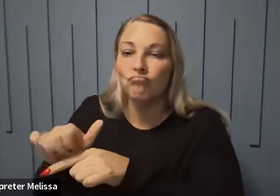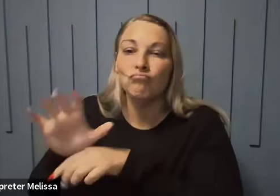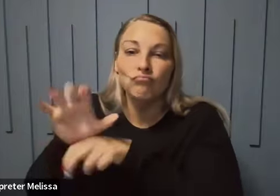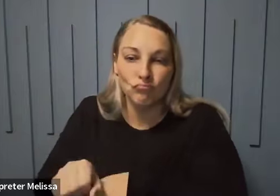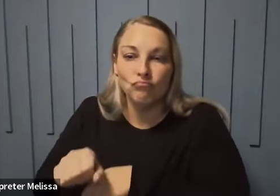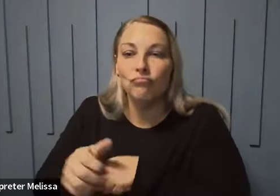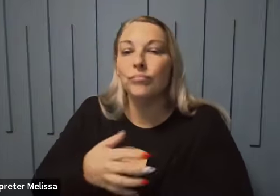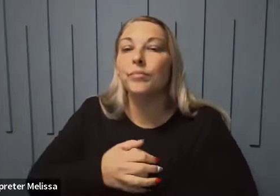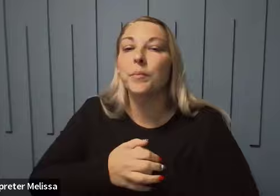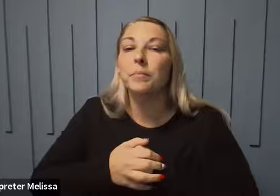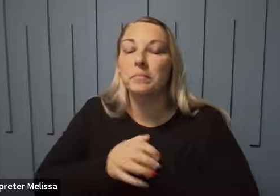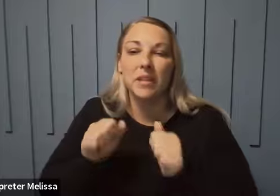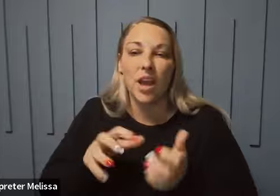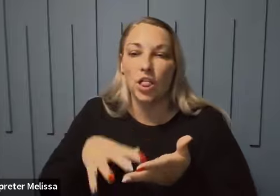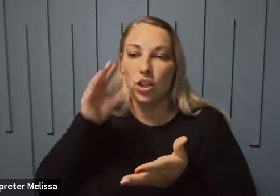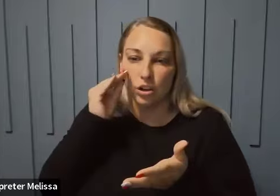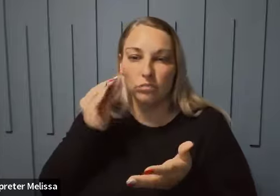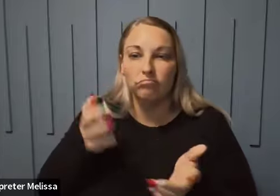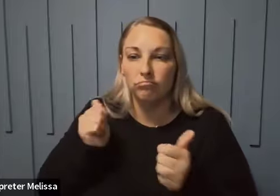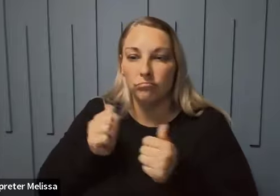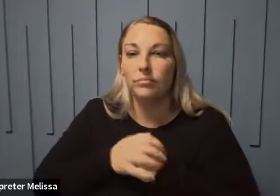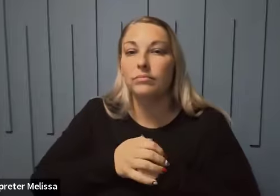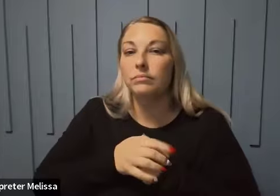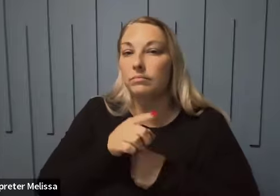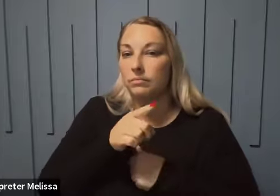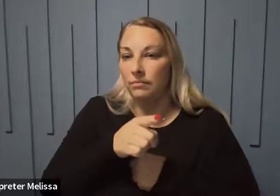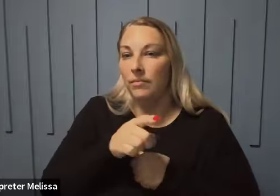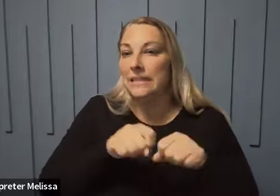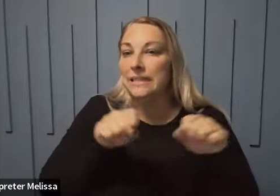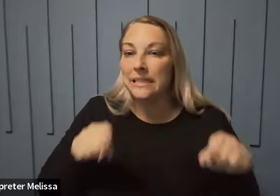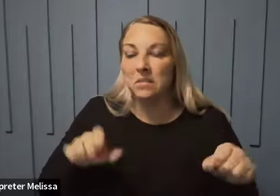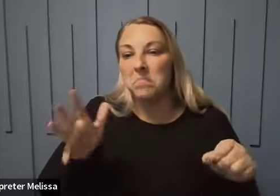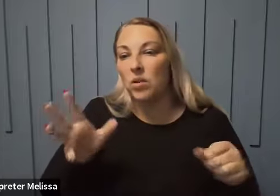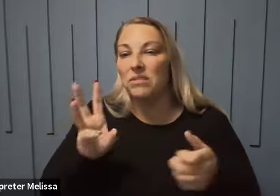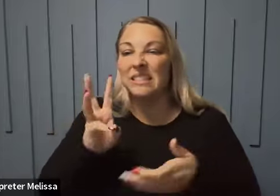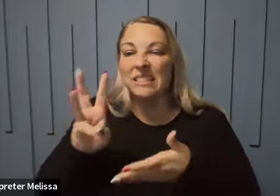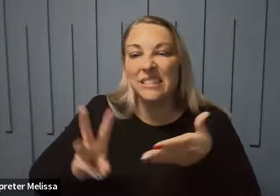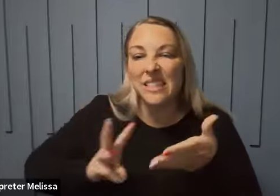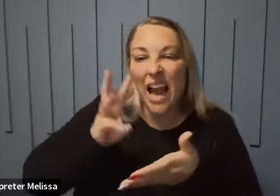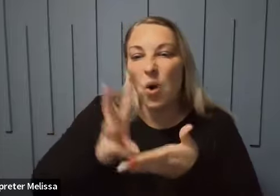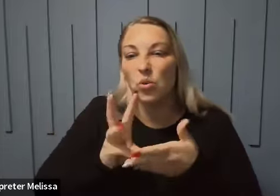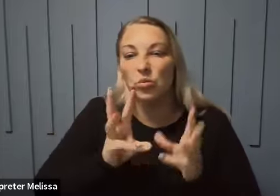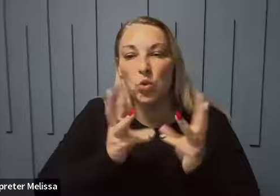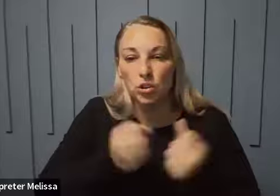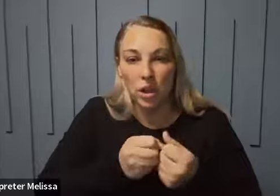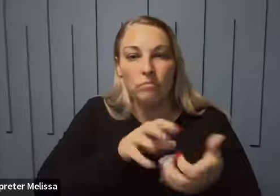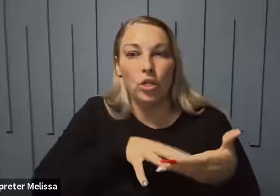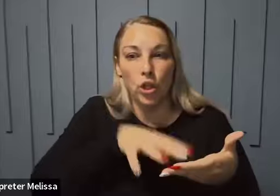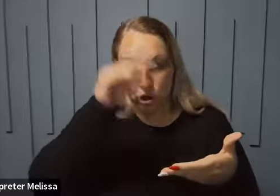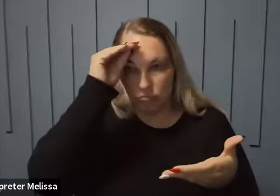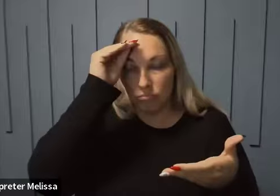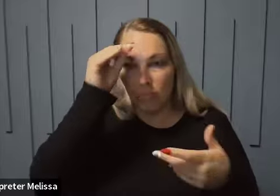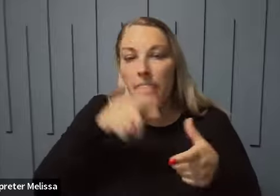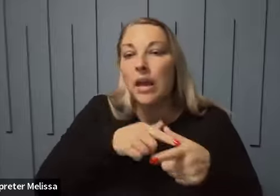learned fairly quickly. You can learn the whole system in about a 6-hour workshop, and then with practice, you can really develop your